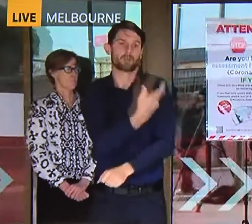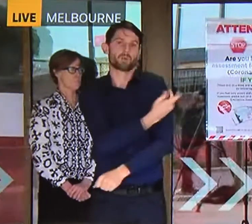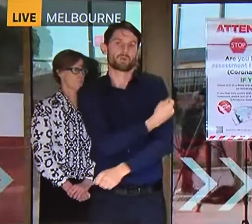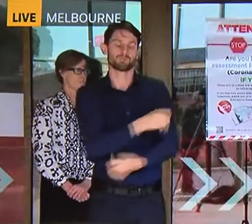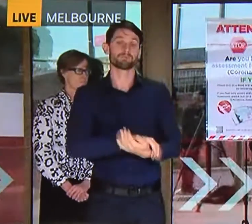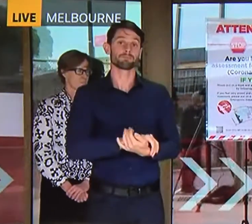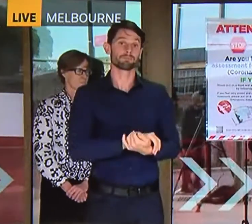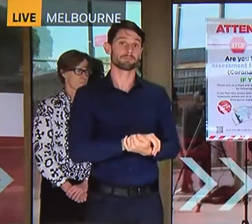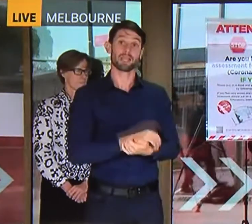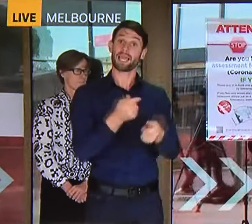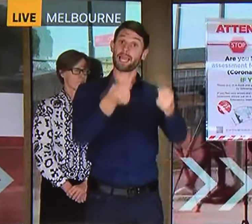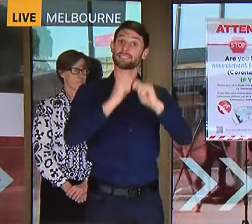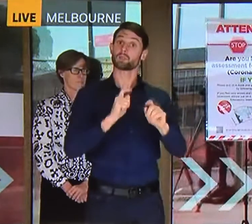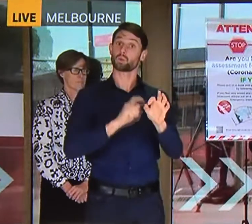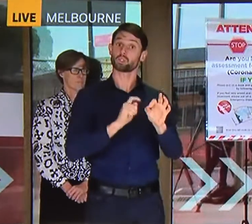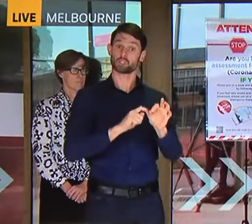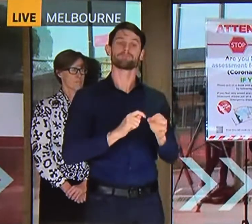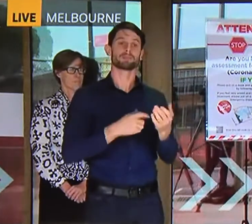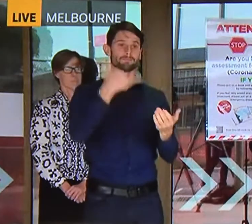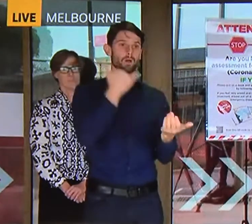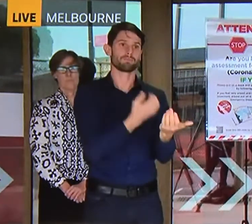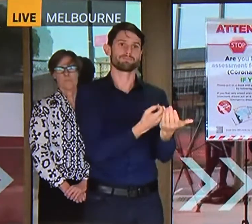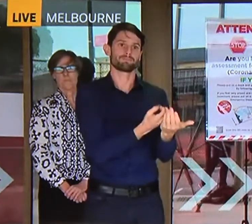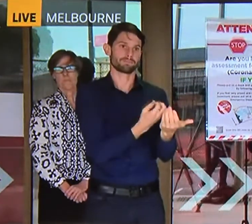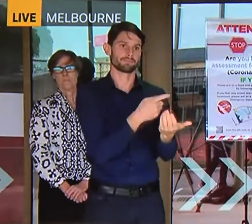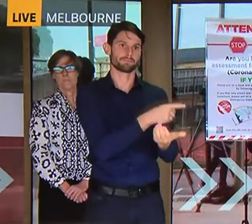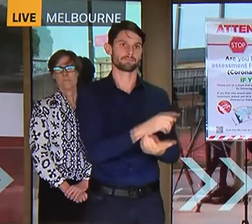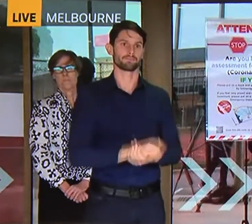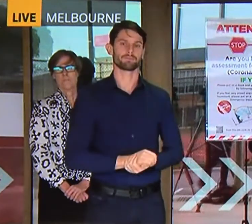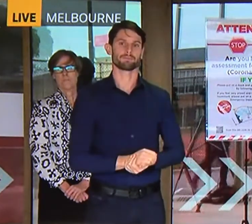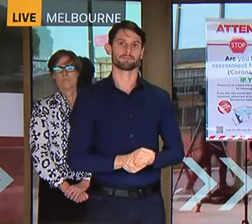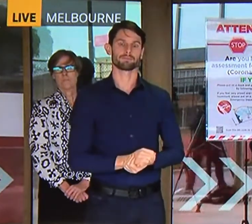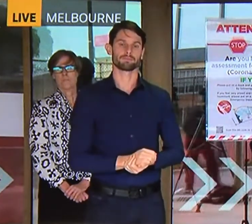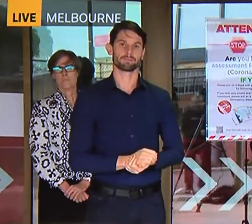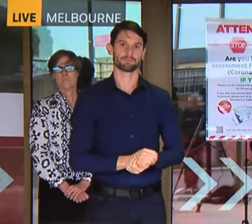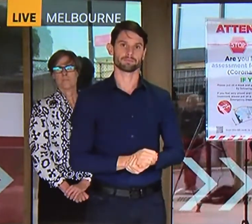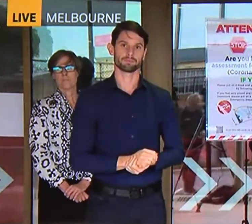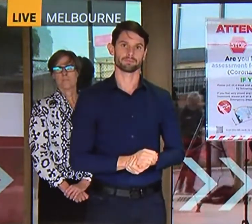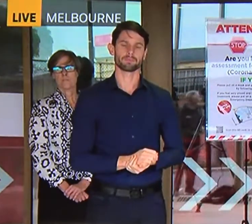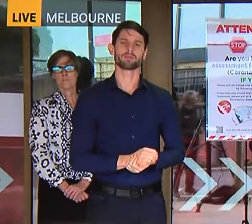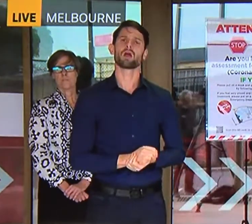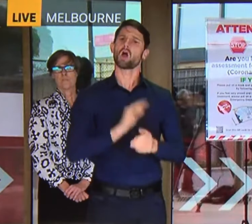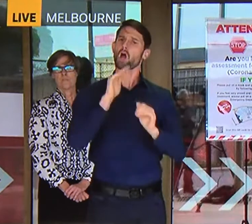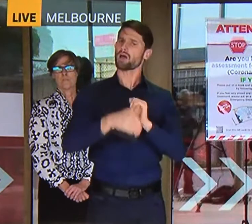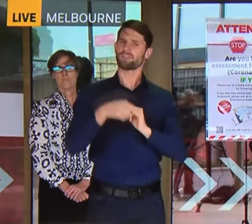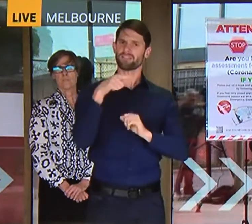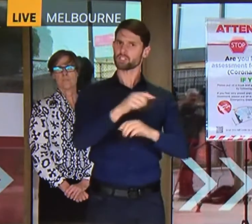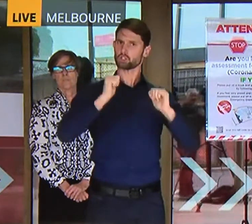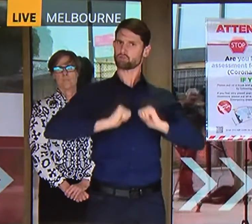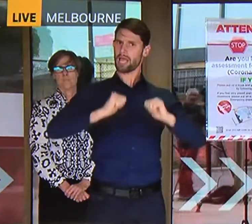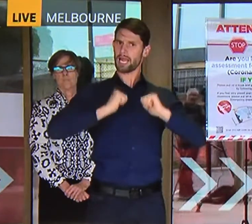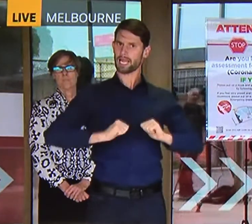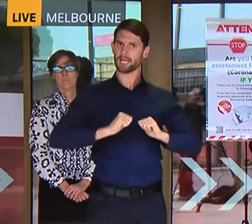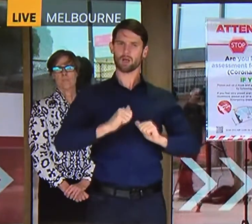please. So moving on to the registered nurses and this extra training, why are we in